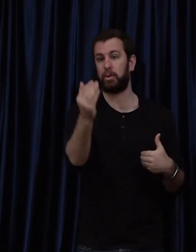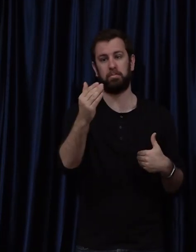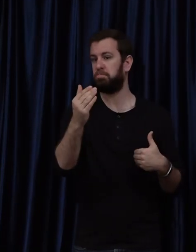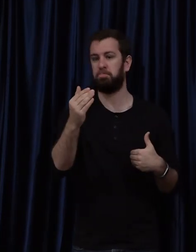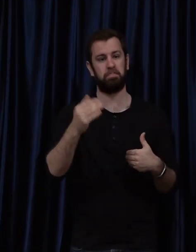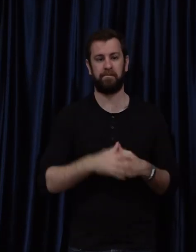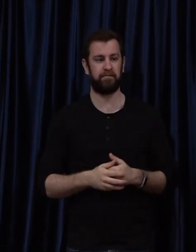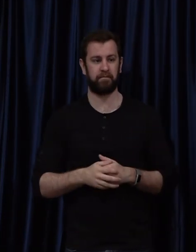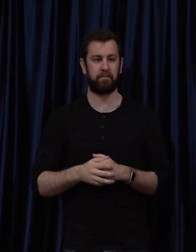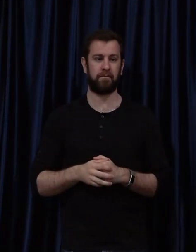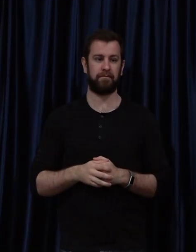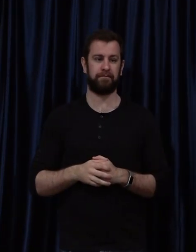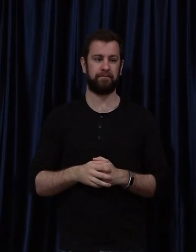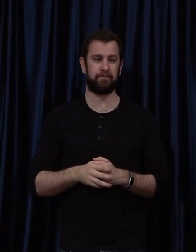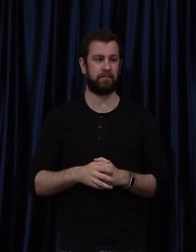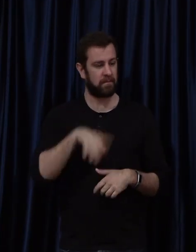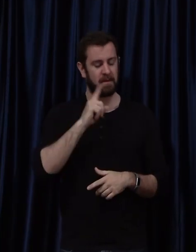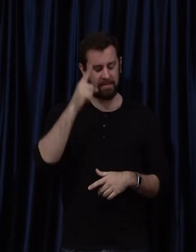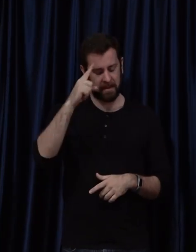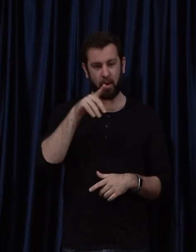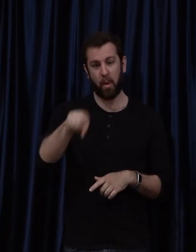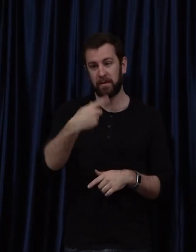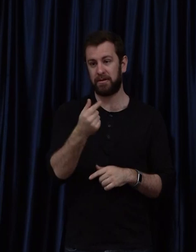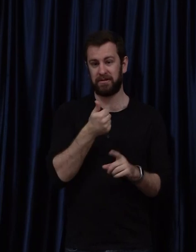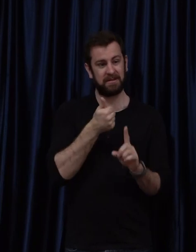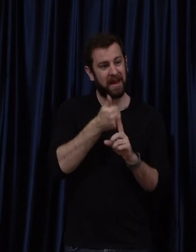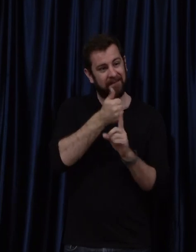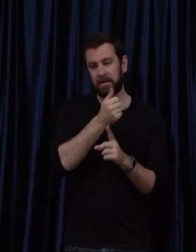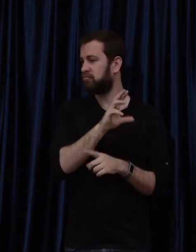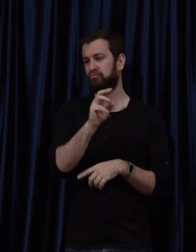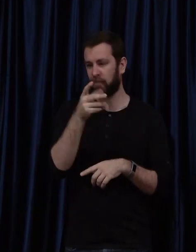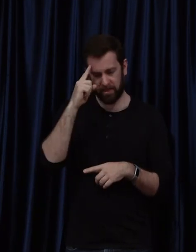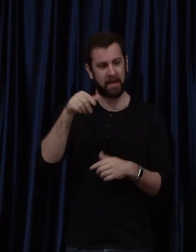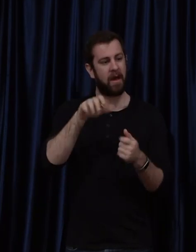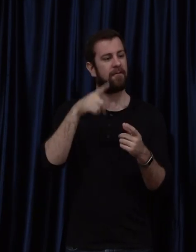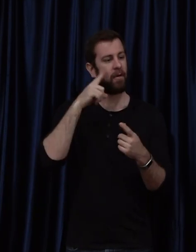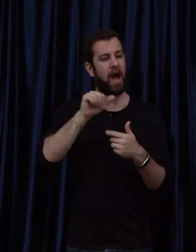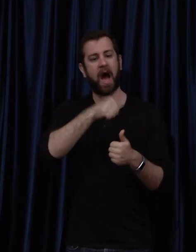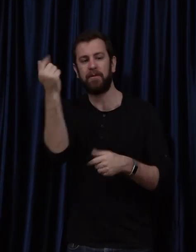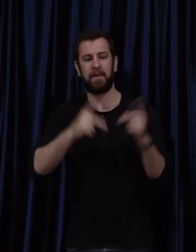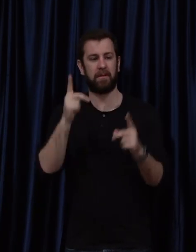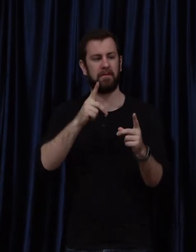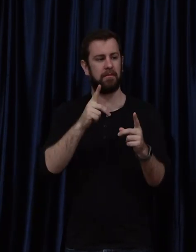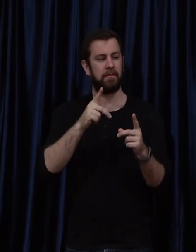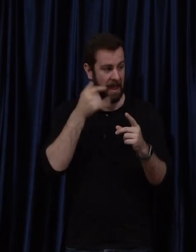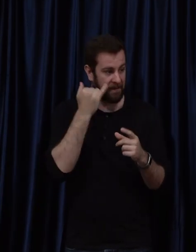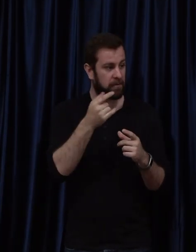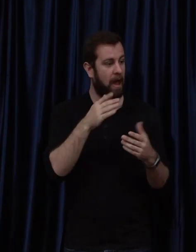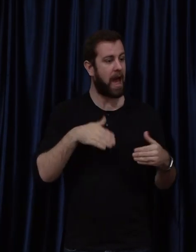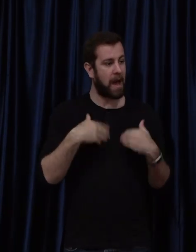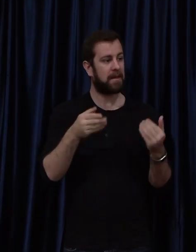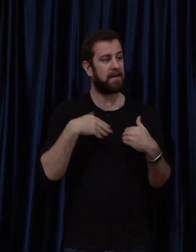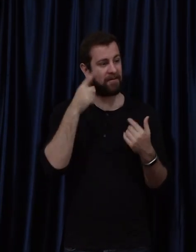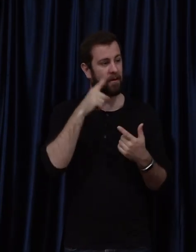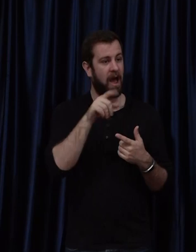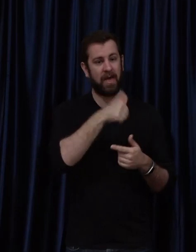be selfless, be wholesome, empower and benefit people, even if it means someone with whom you